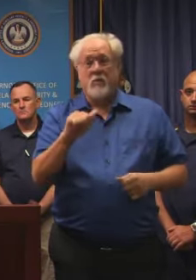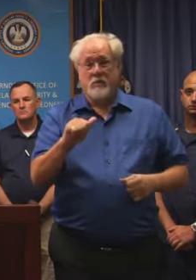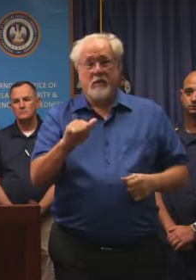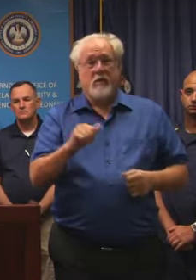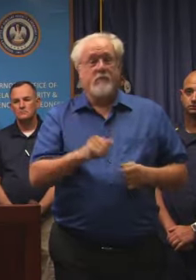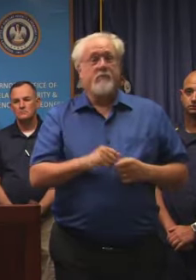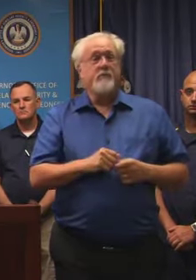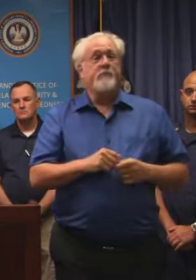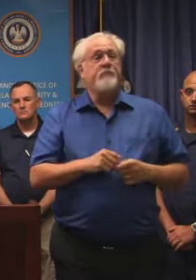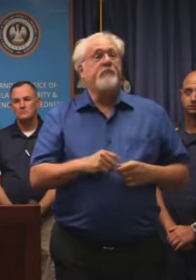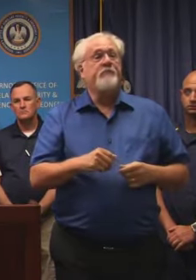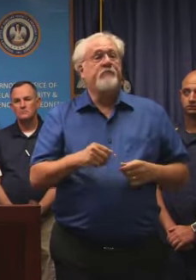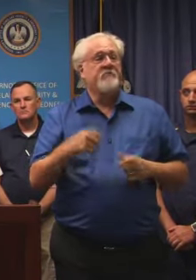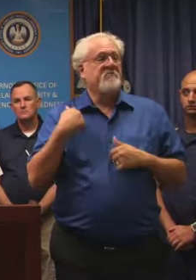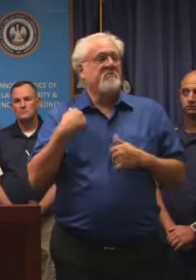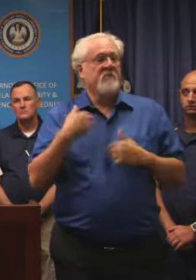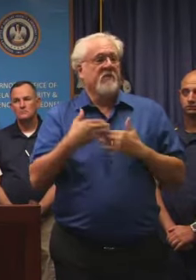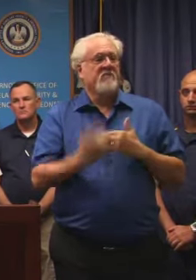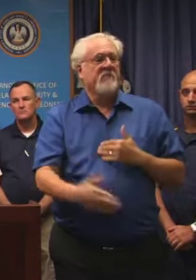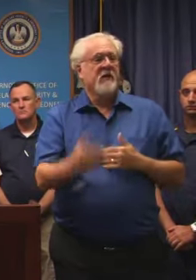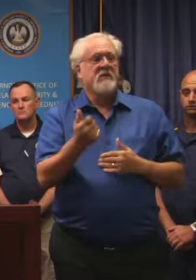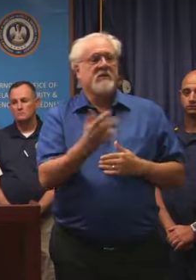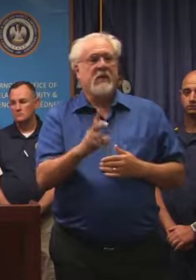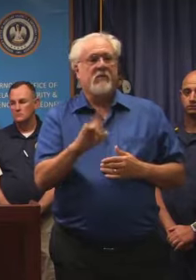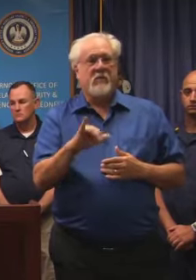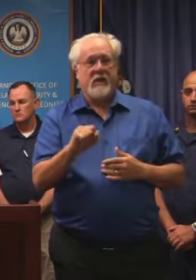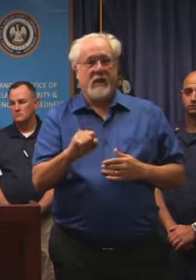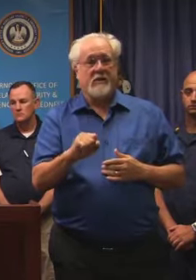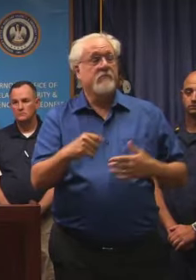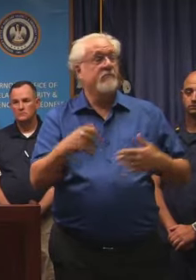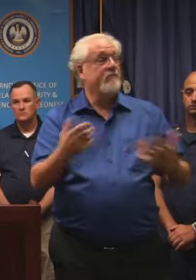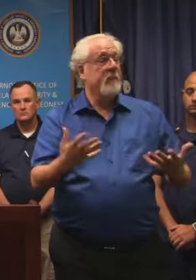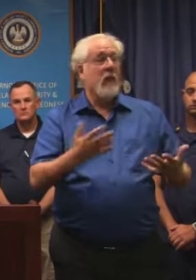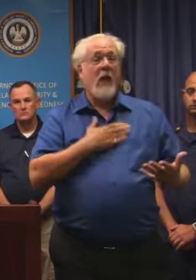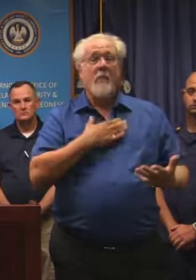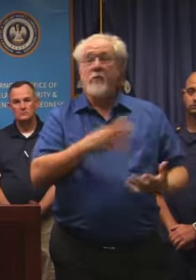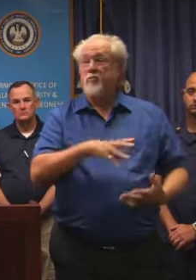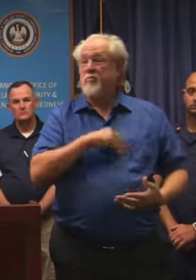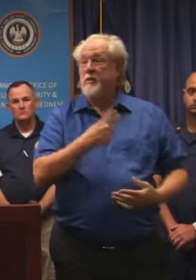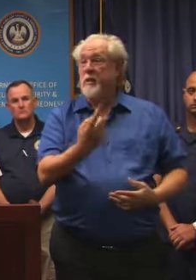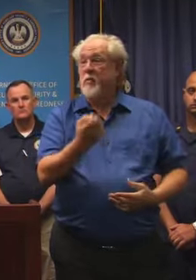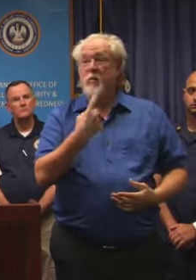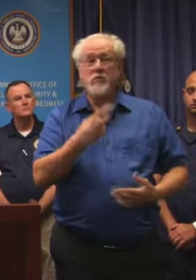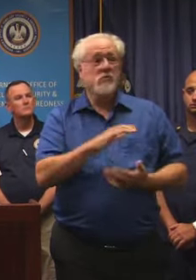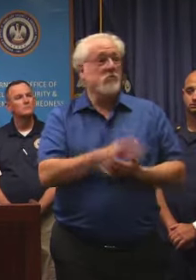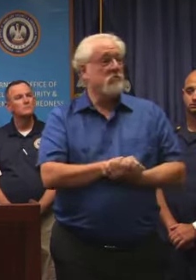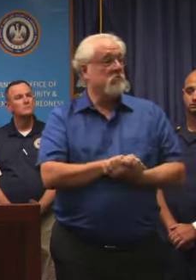Louisiana over the next number of days. With that, we're happy to take questions.